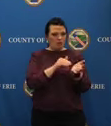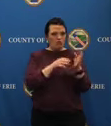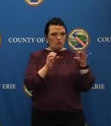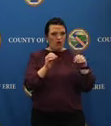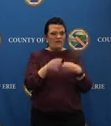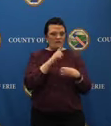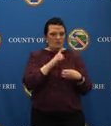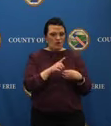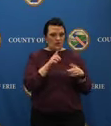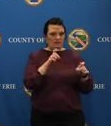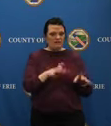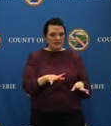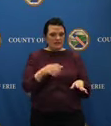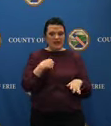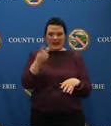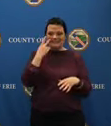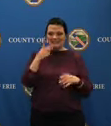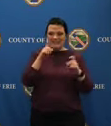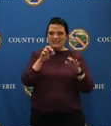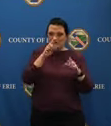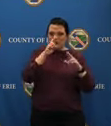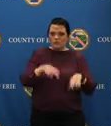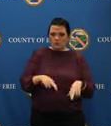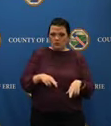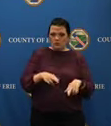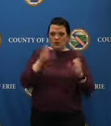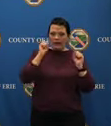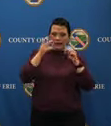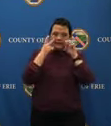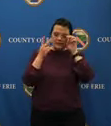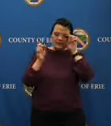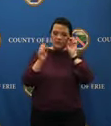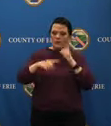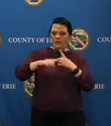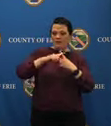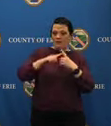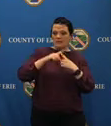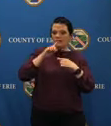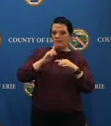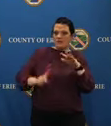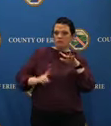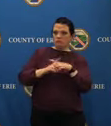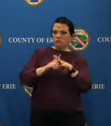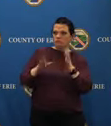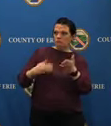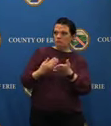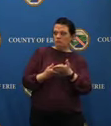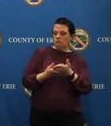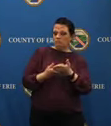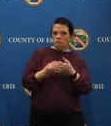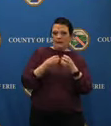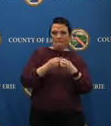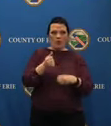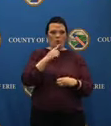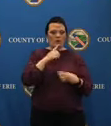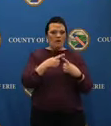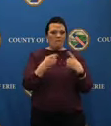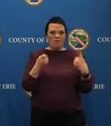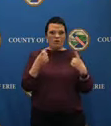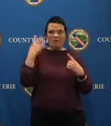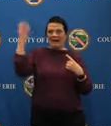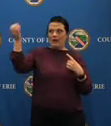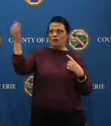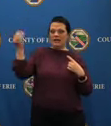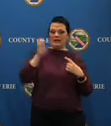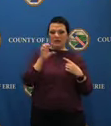testing. I see the test reports, and I can see where their positives are coming in, and almost the vast majority of them are actually coming in from